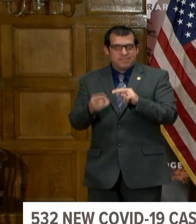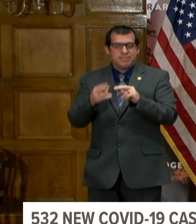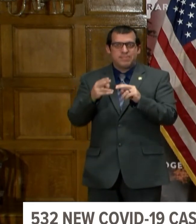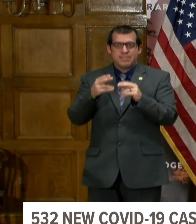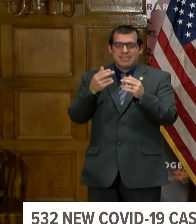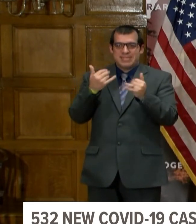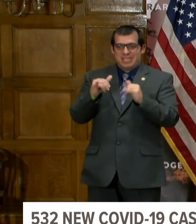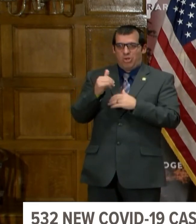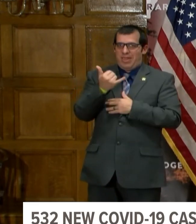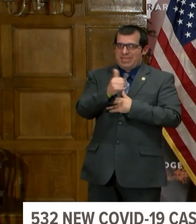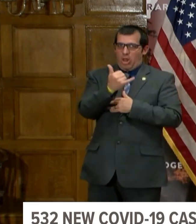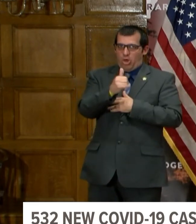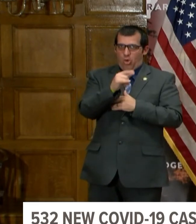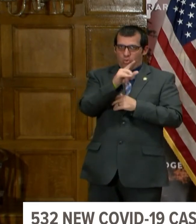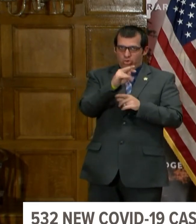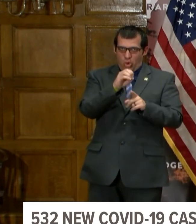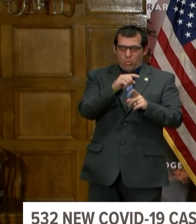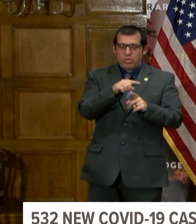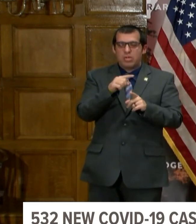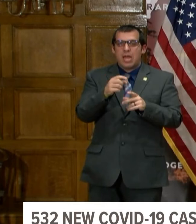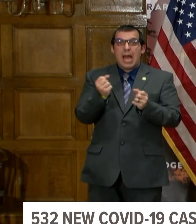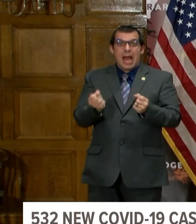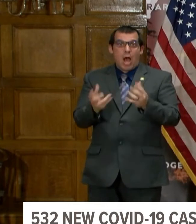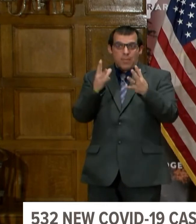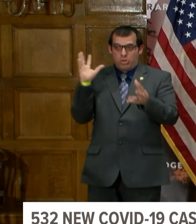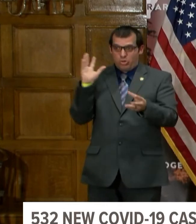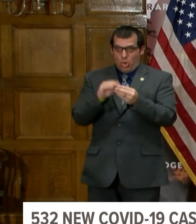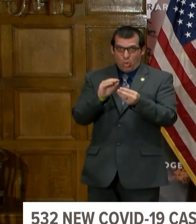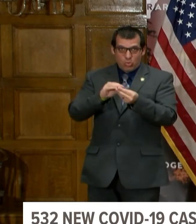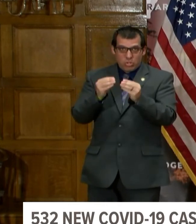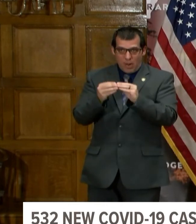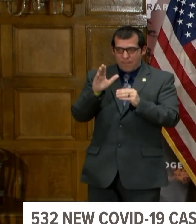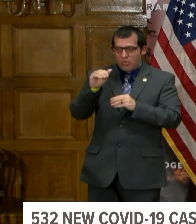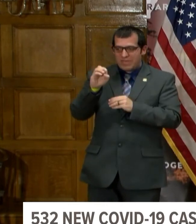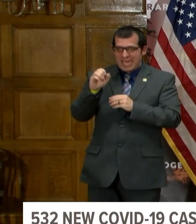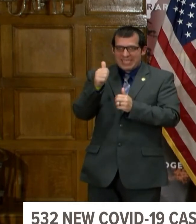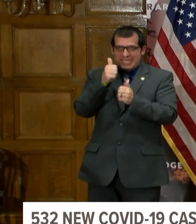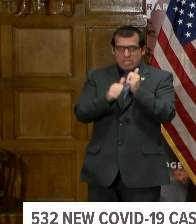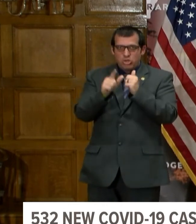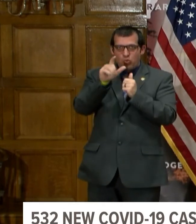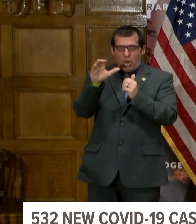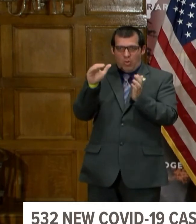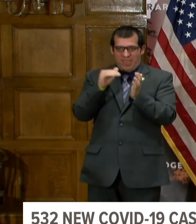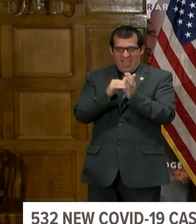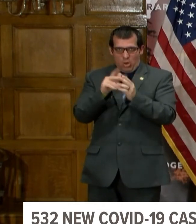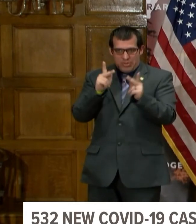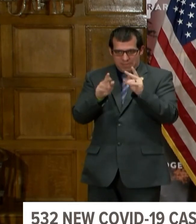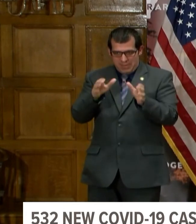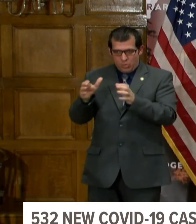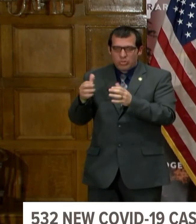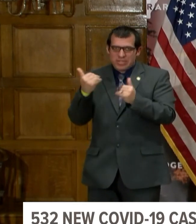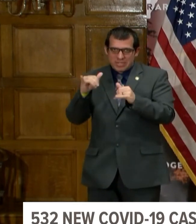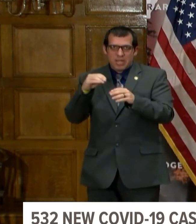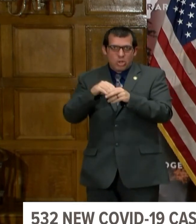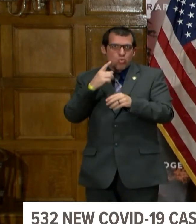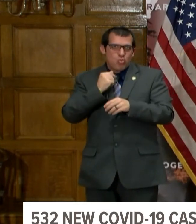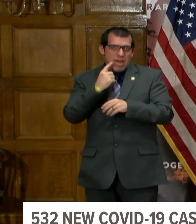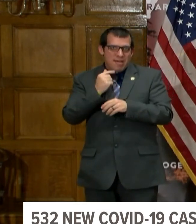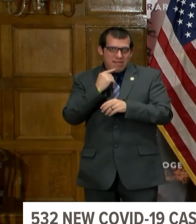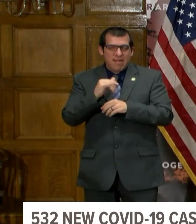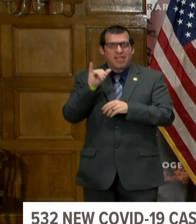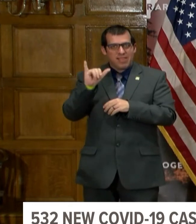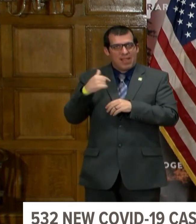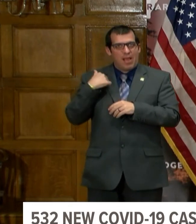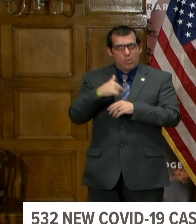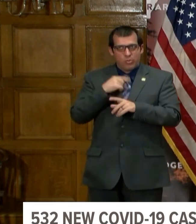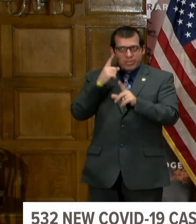yellow zone there. In the number of cases per 100,000 people, we are in red. That's what we have to